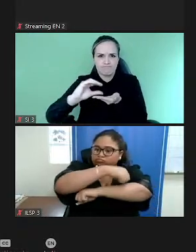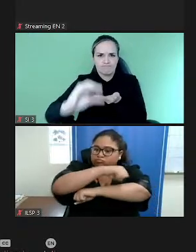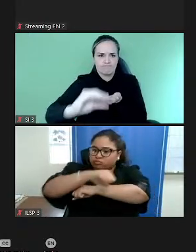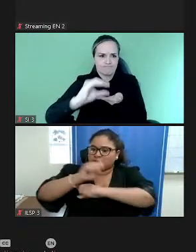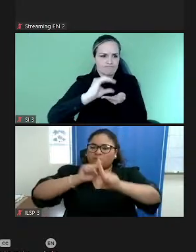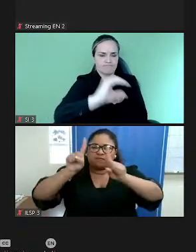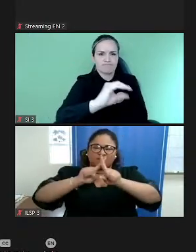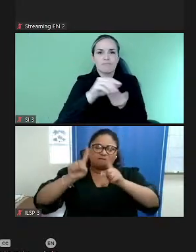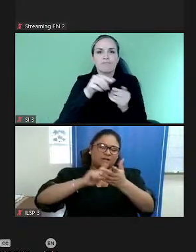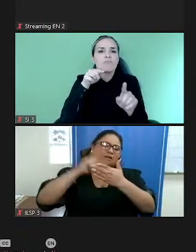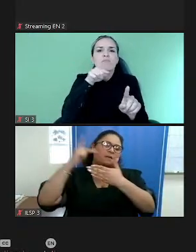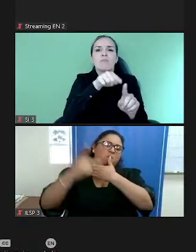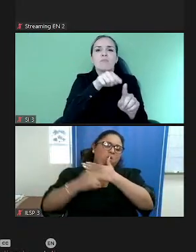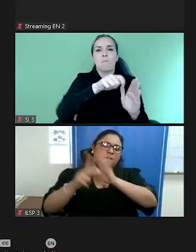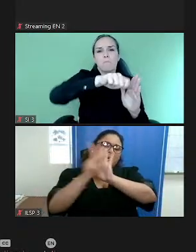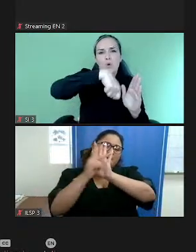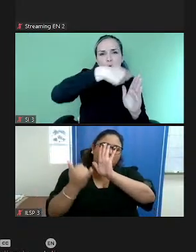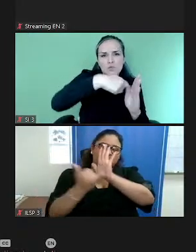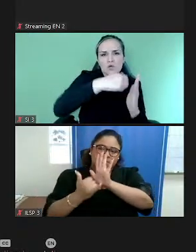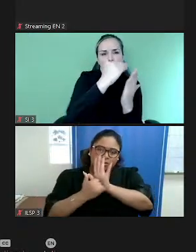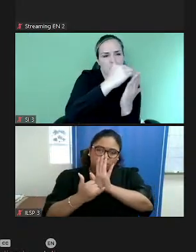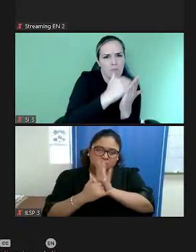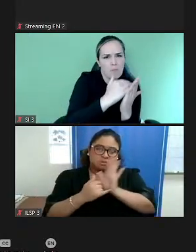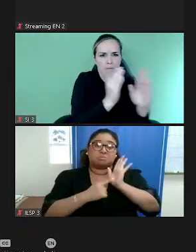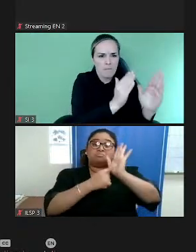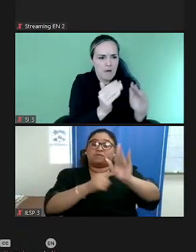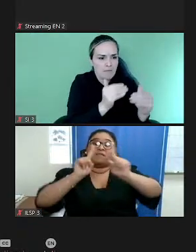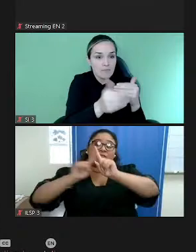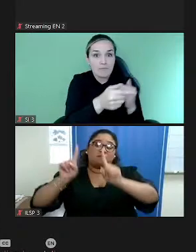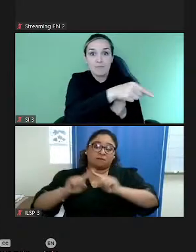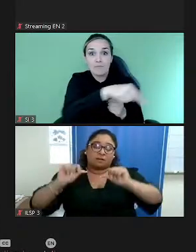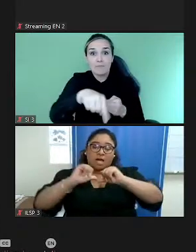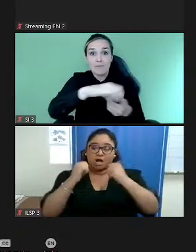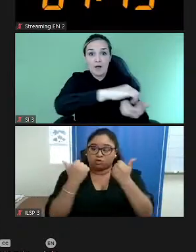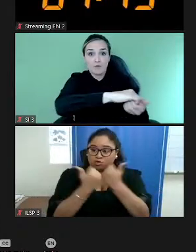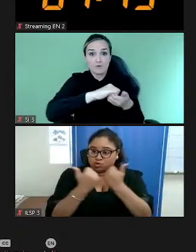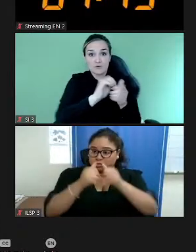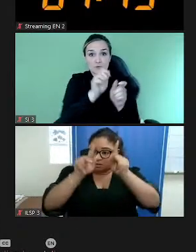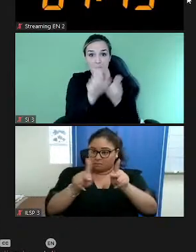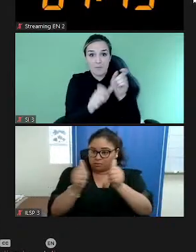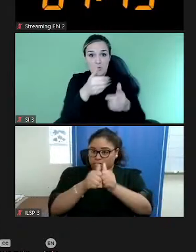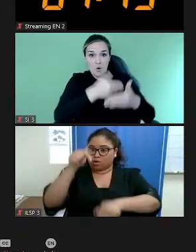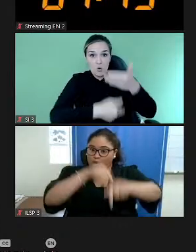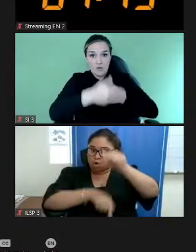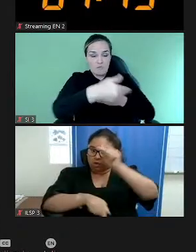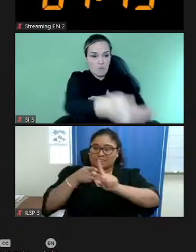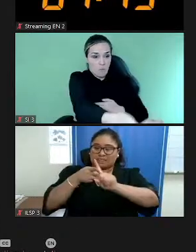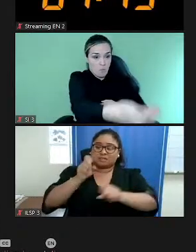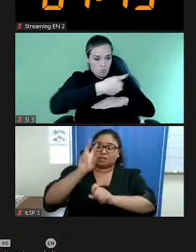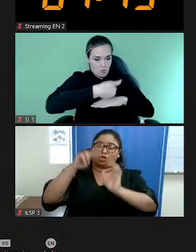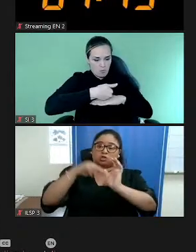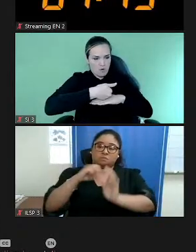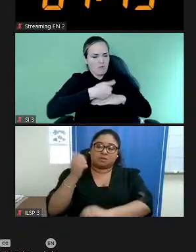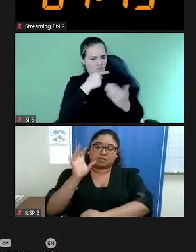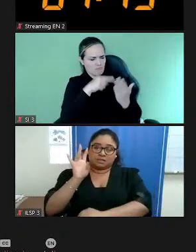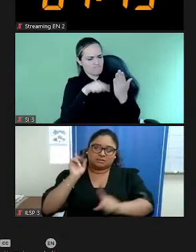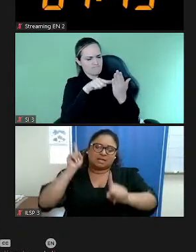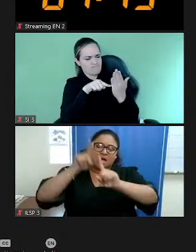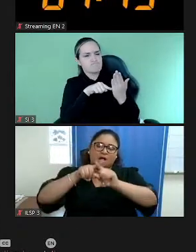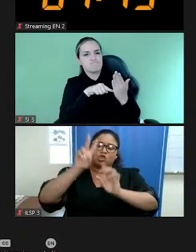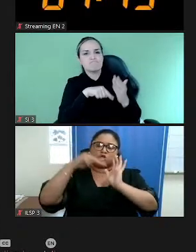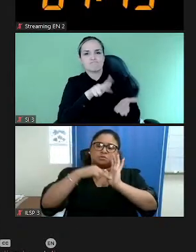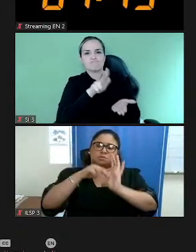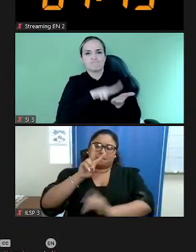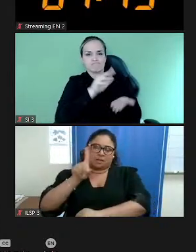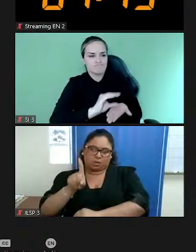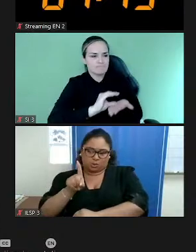contributes to the different programs or projects presenting presented by persons with disabilities since